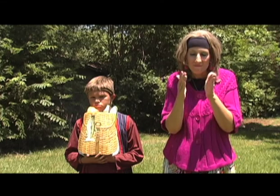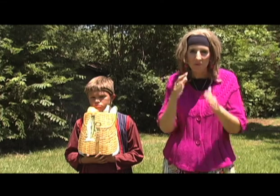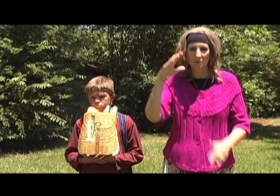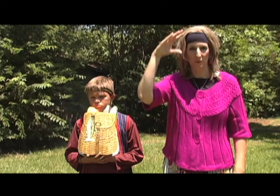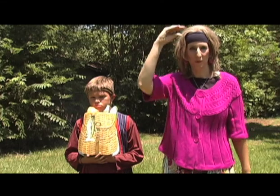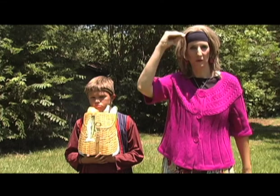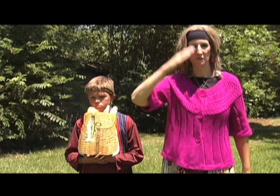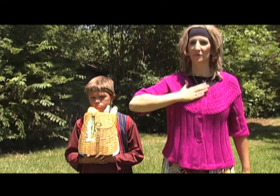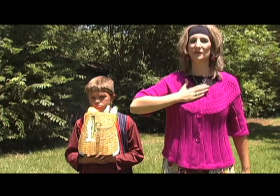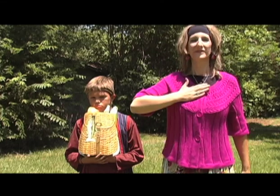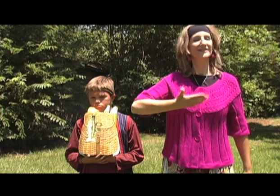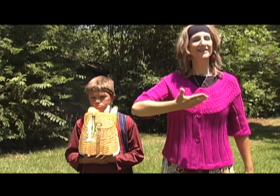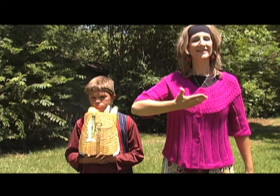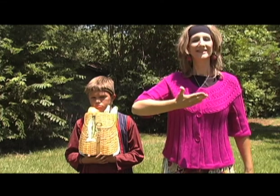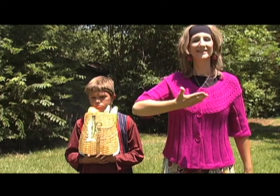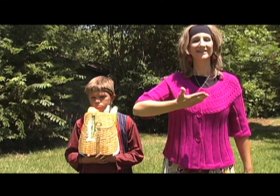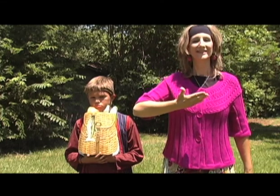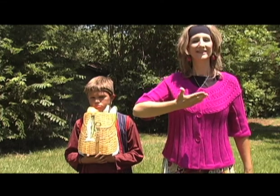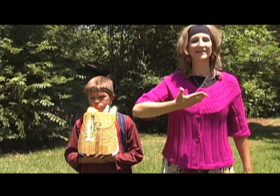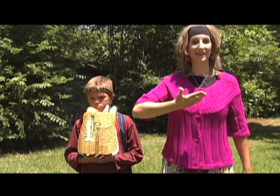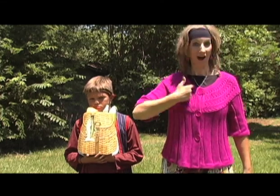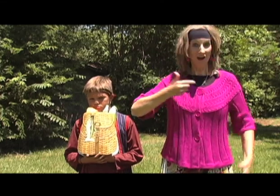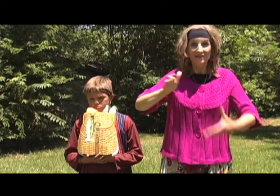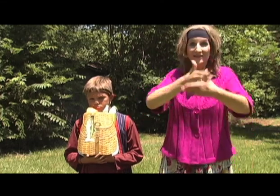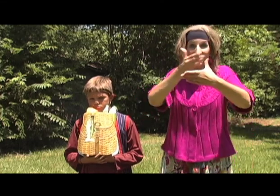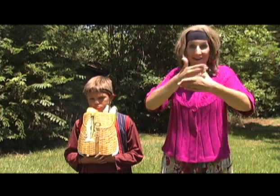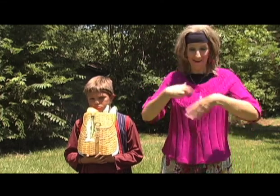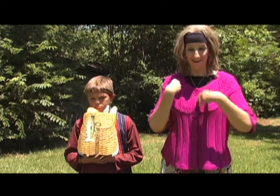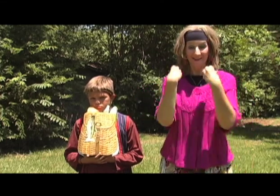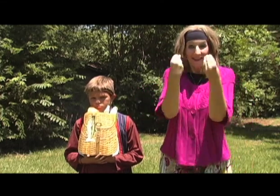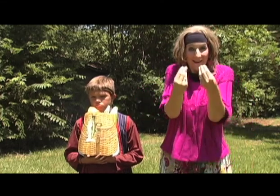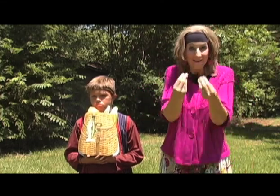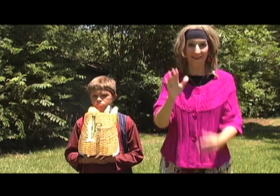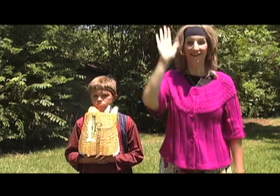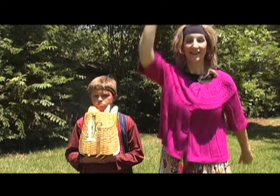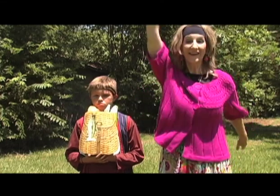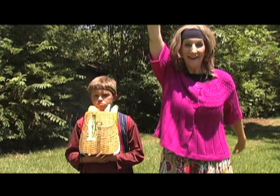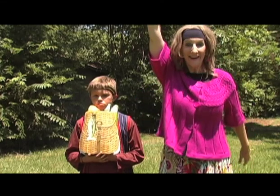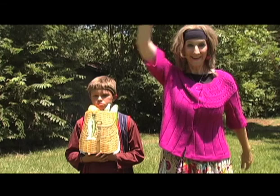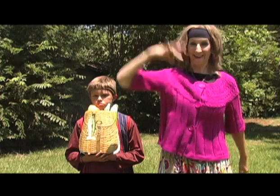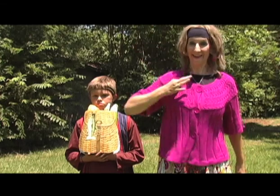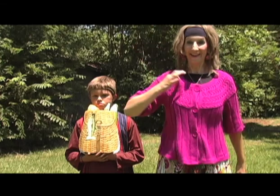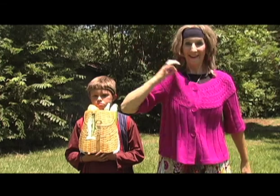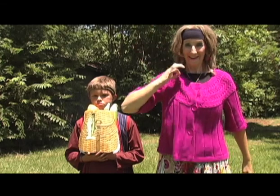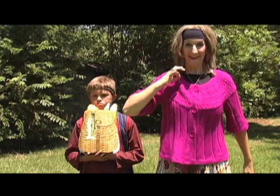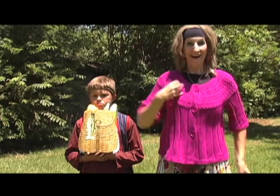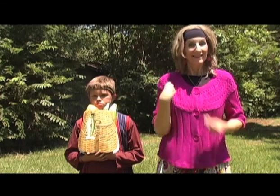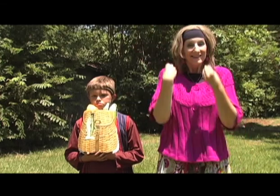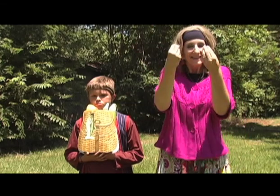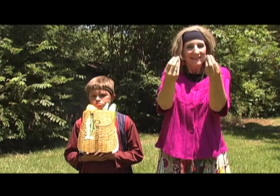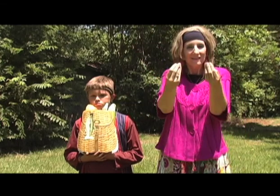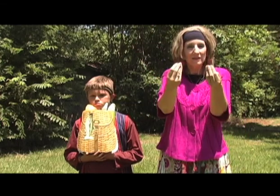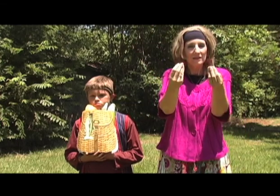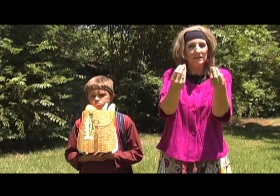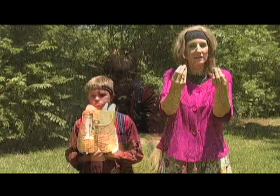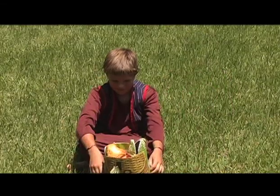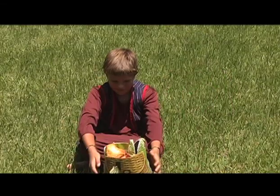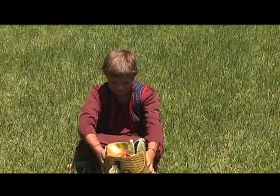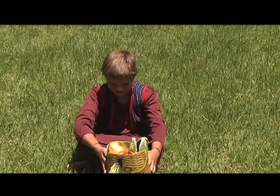one small boy was willing. He said, "I want to share," and he raised his hand, and he volunteered, and he